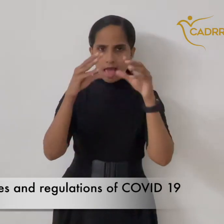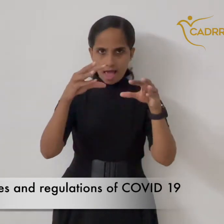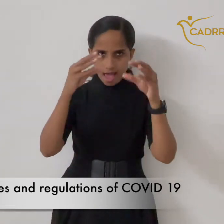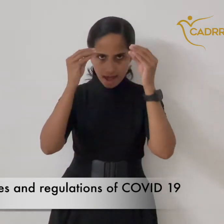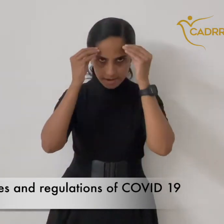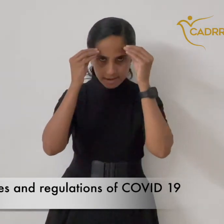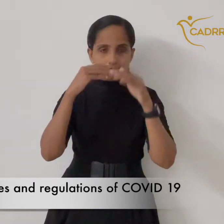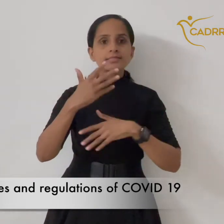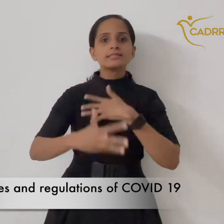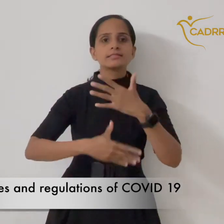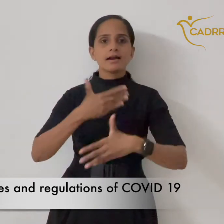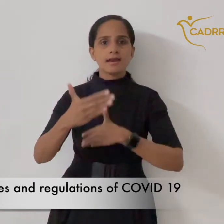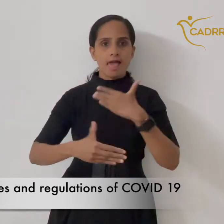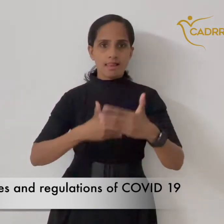of COVID-19.